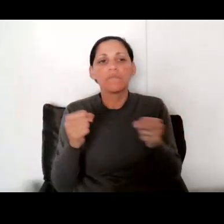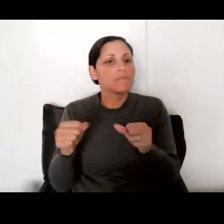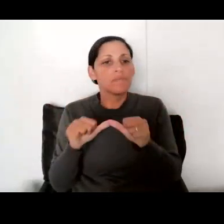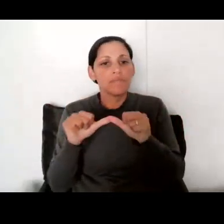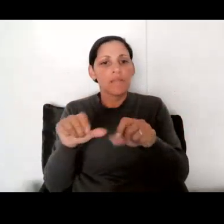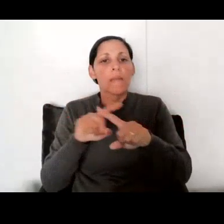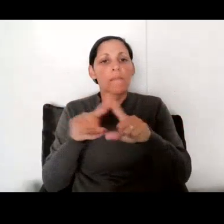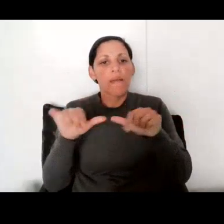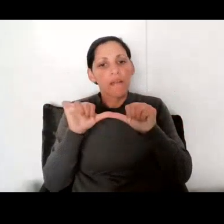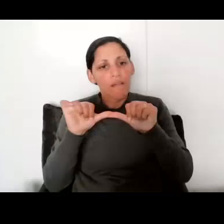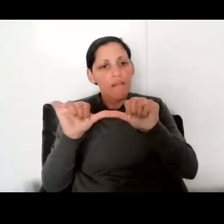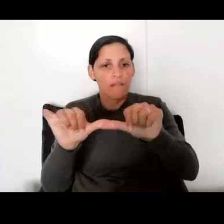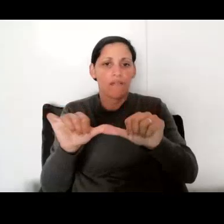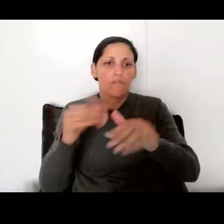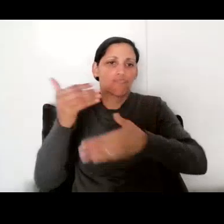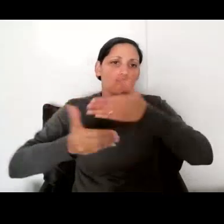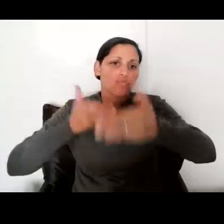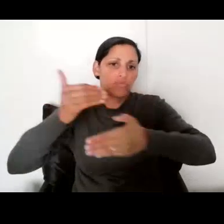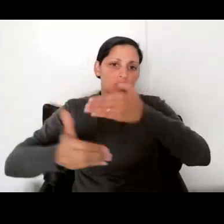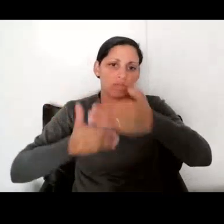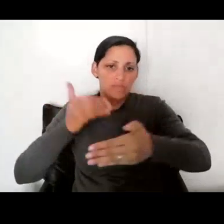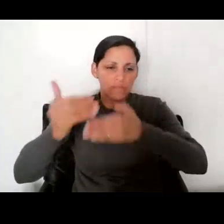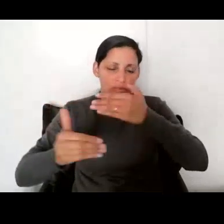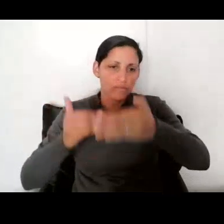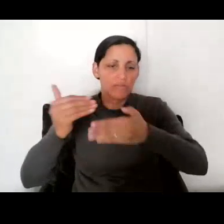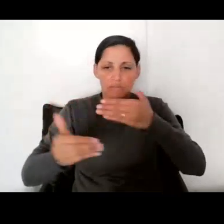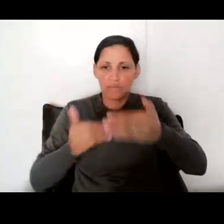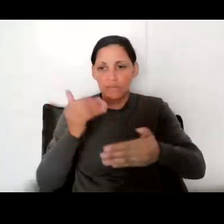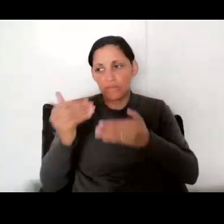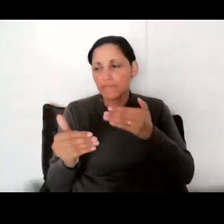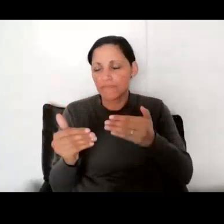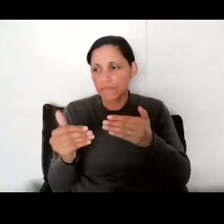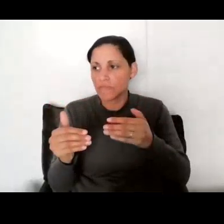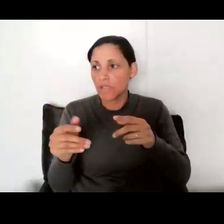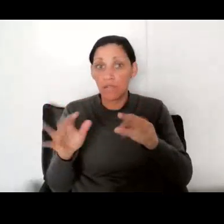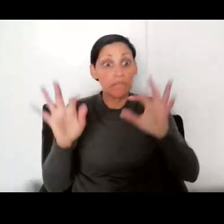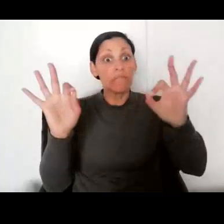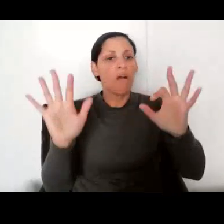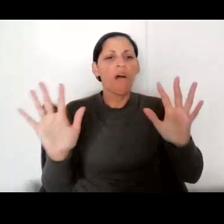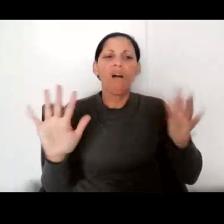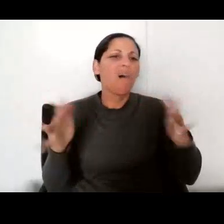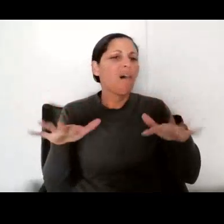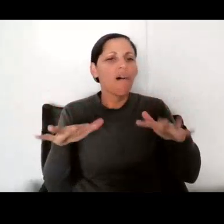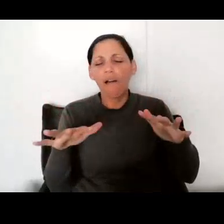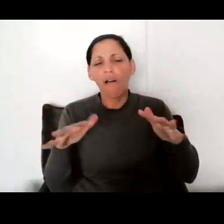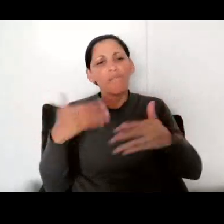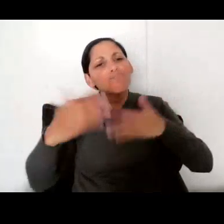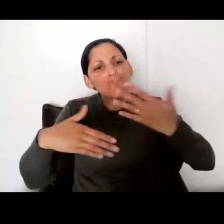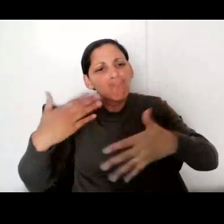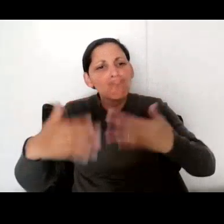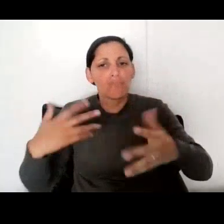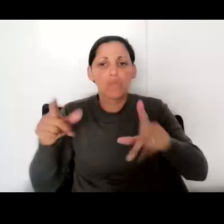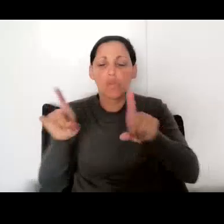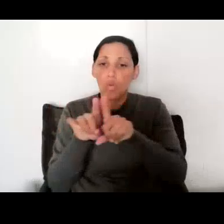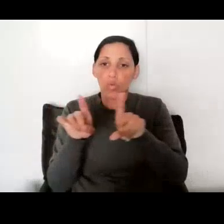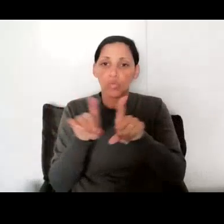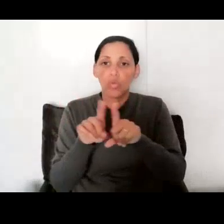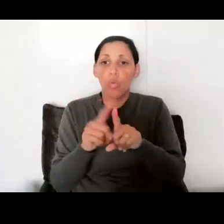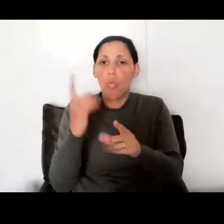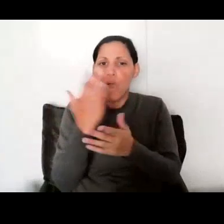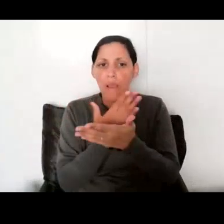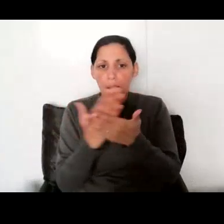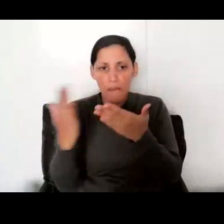messy process. And it's I think there's one part whereby she said when for